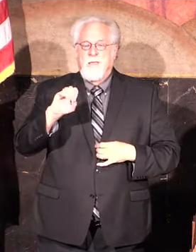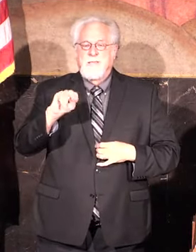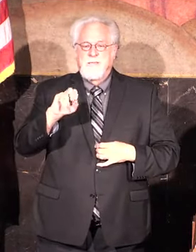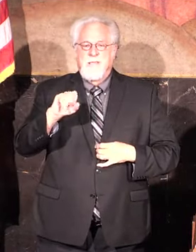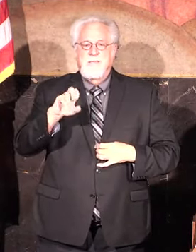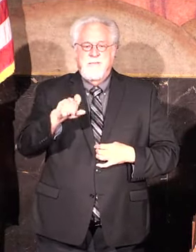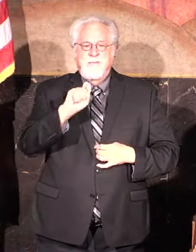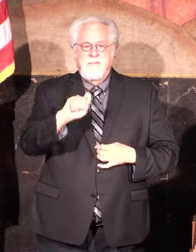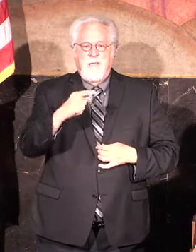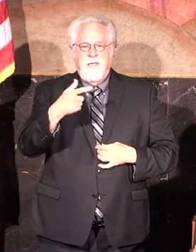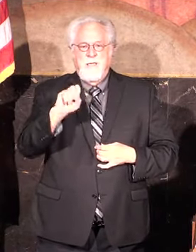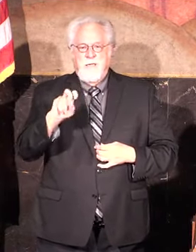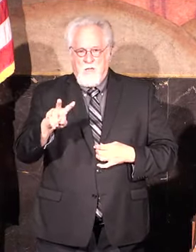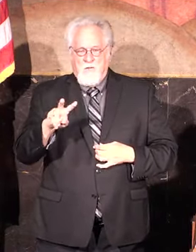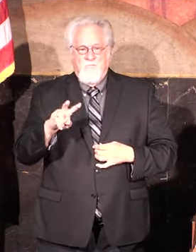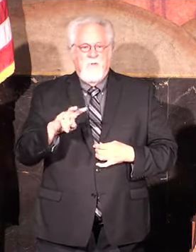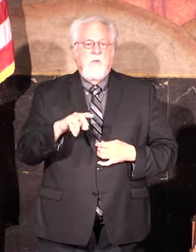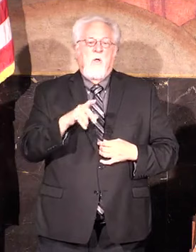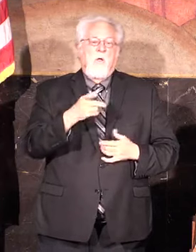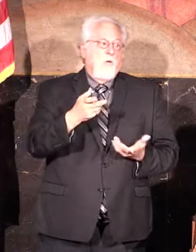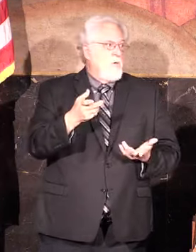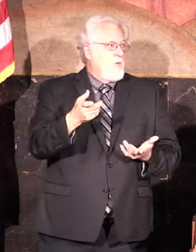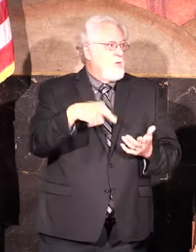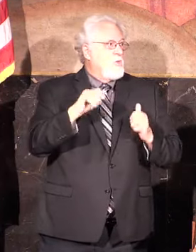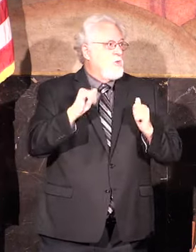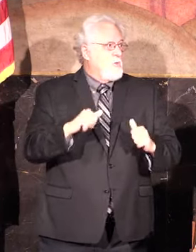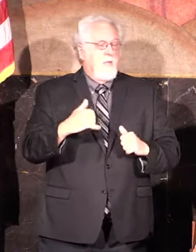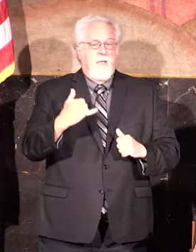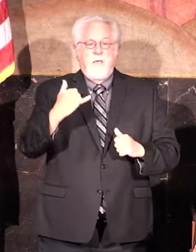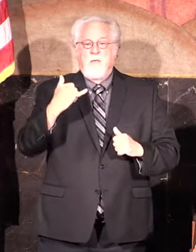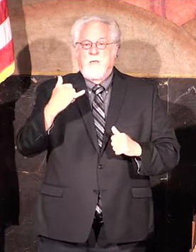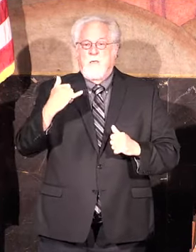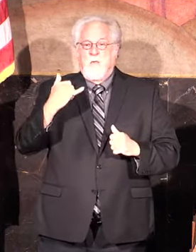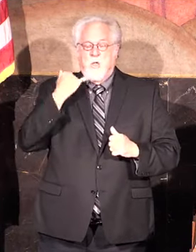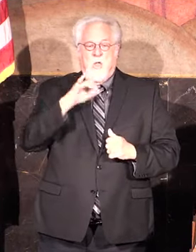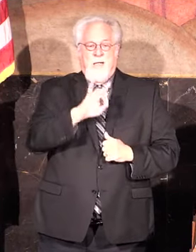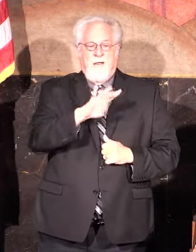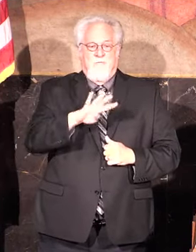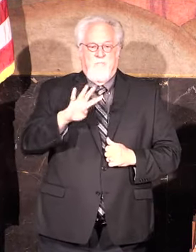to 2020census.gov, or you can call in at